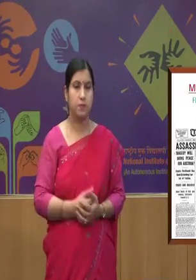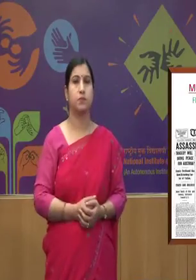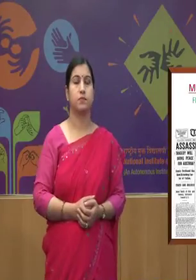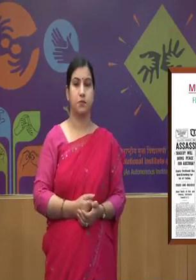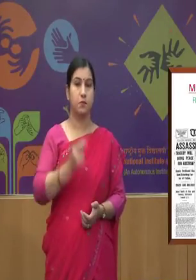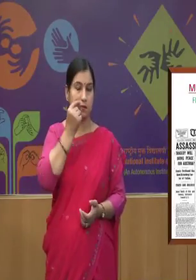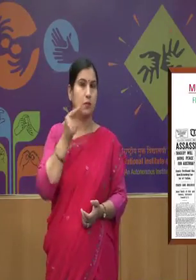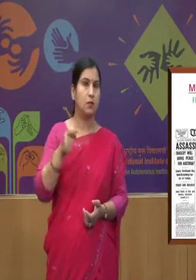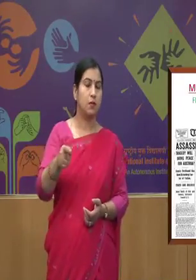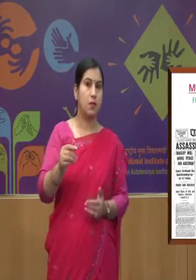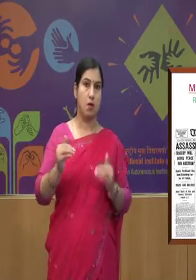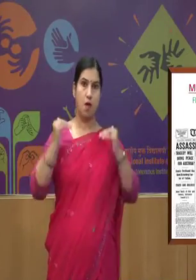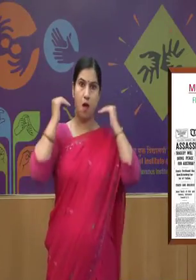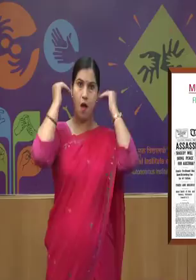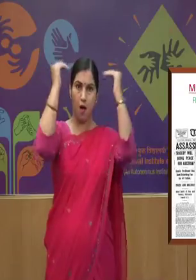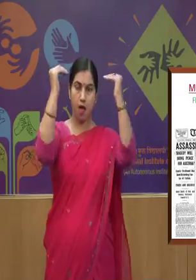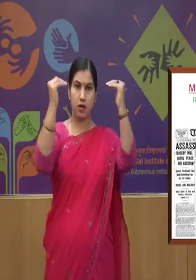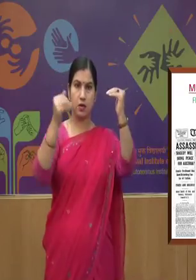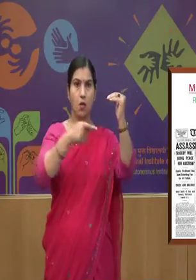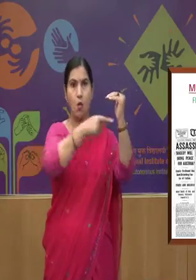He was the heir of Austria,